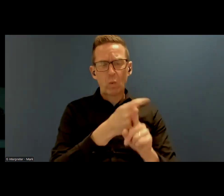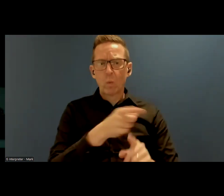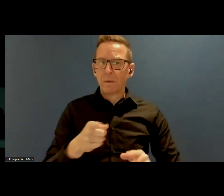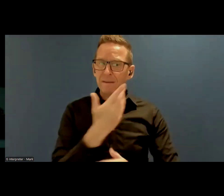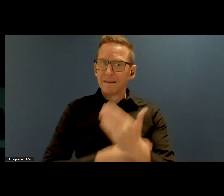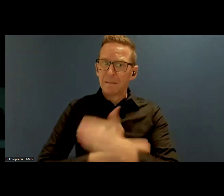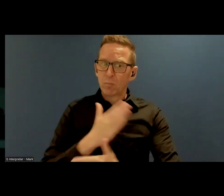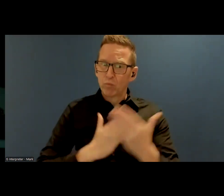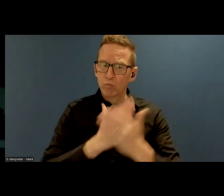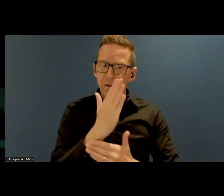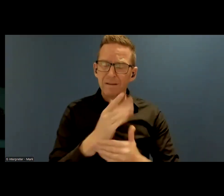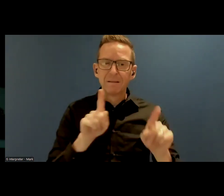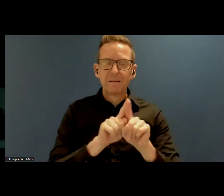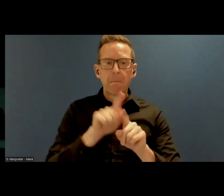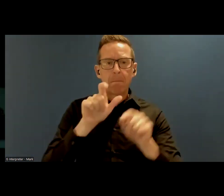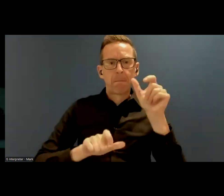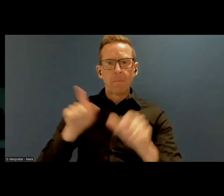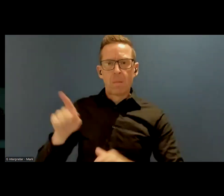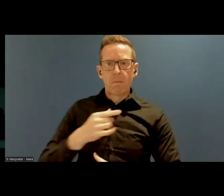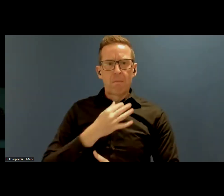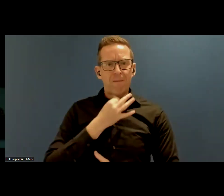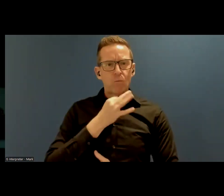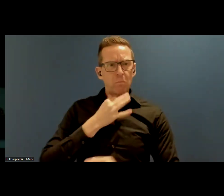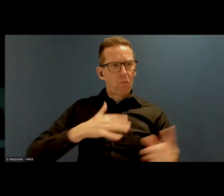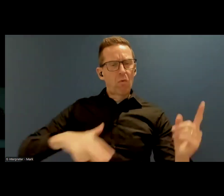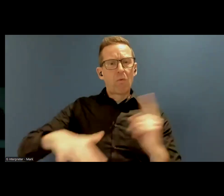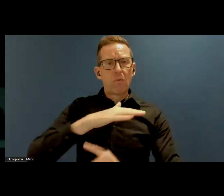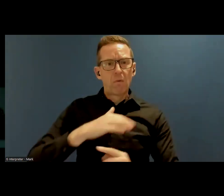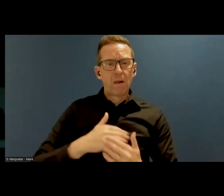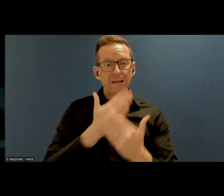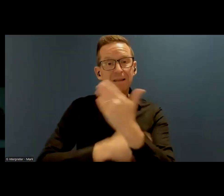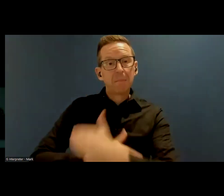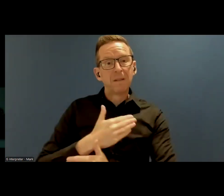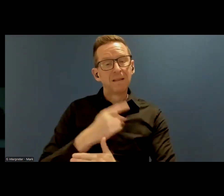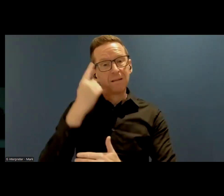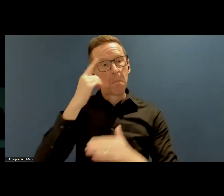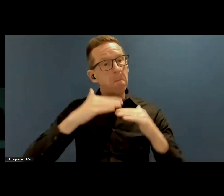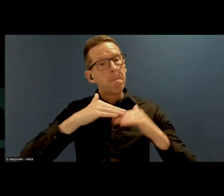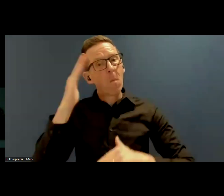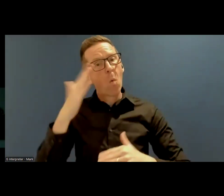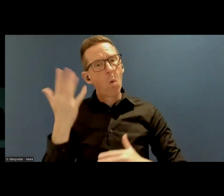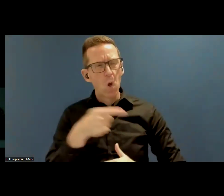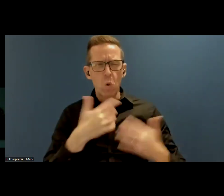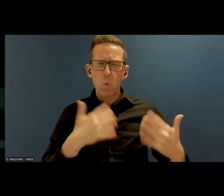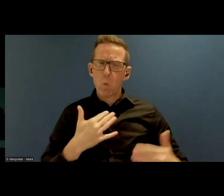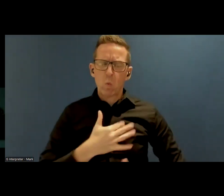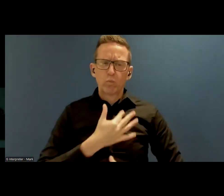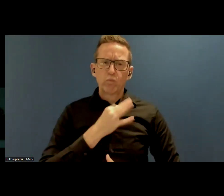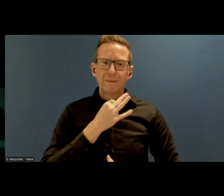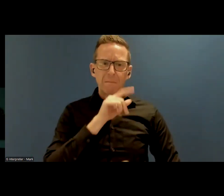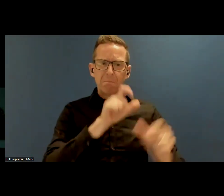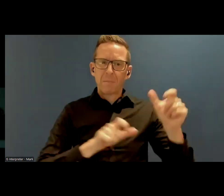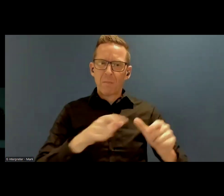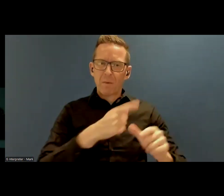the disability movement. And these are persons in institutions. This will have